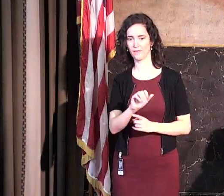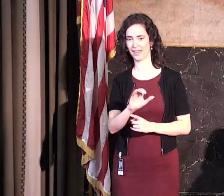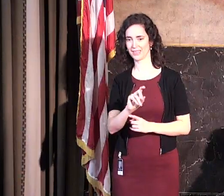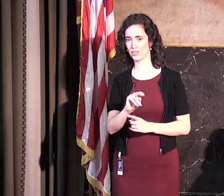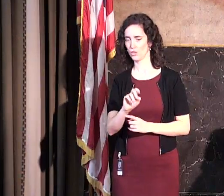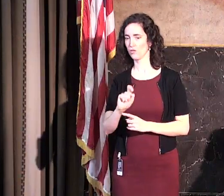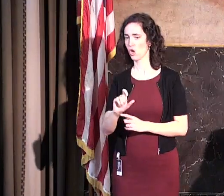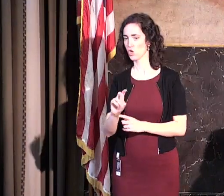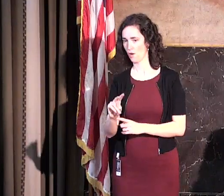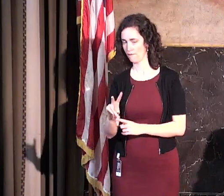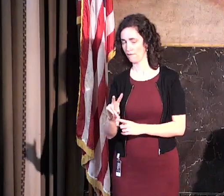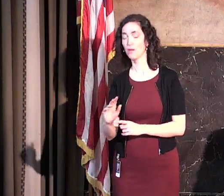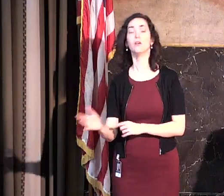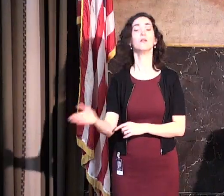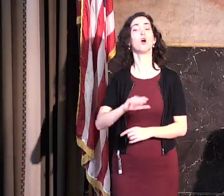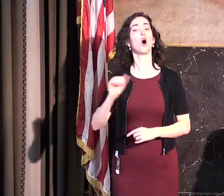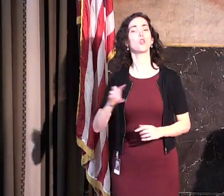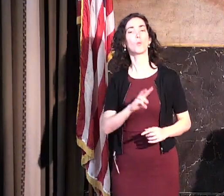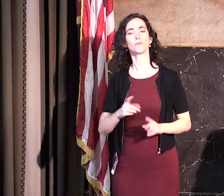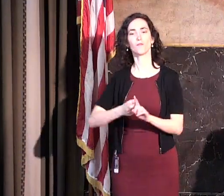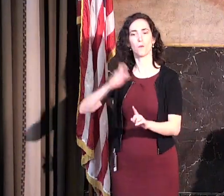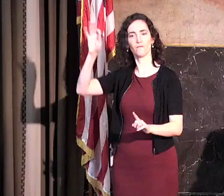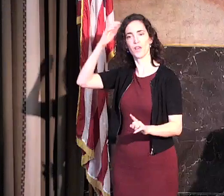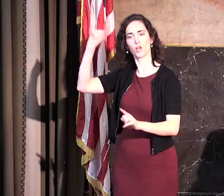the information.